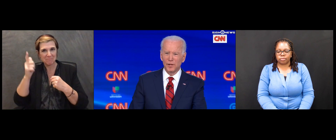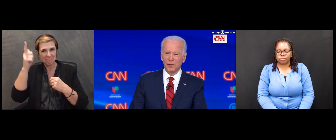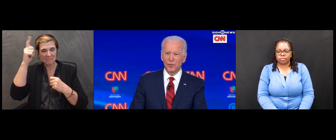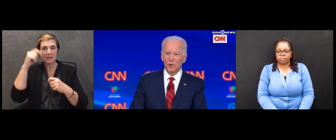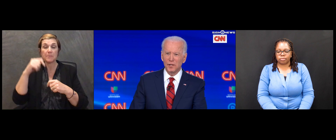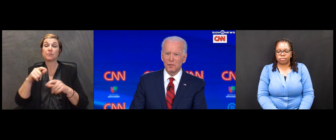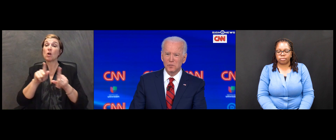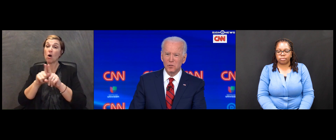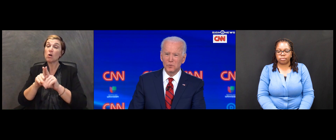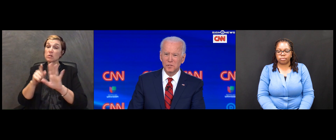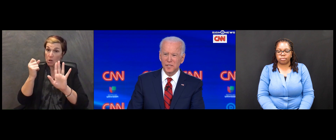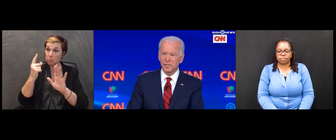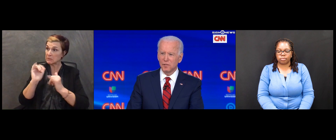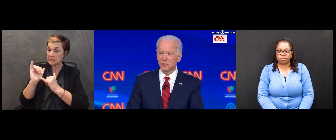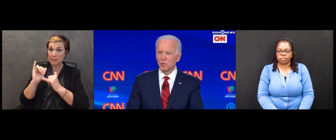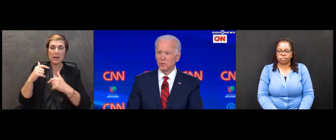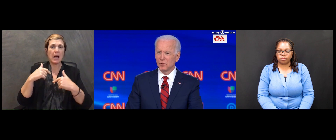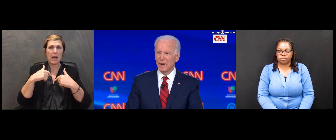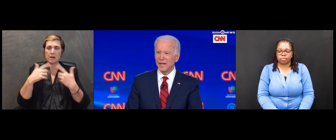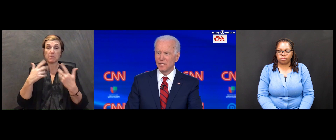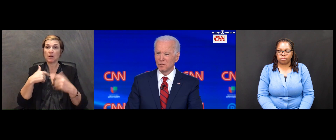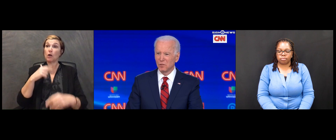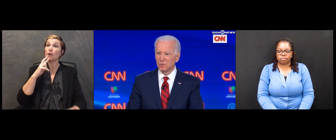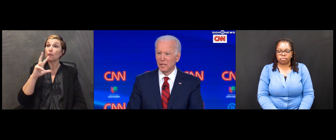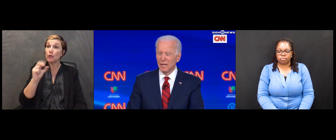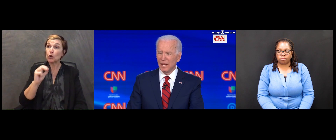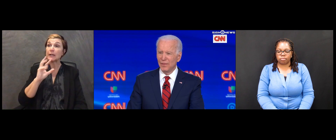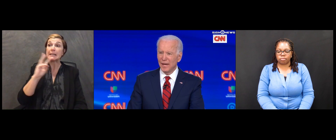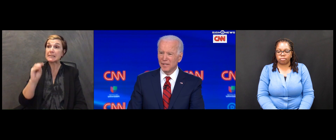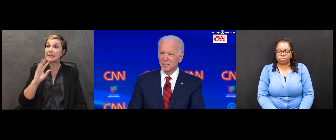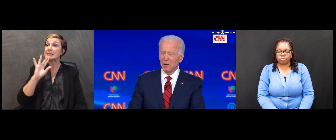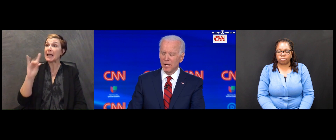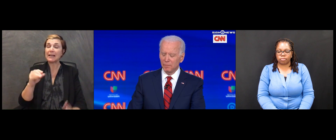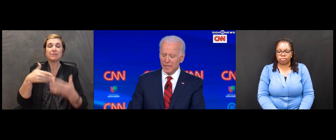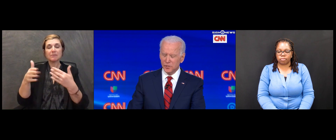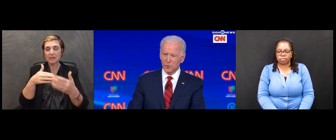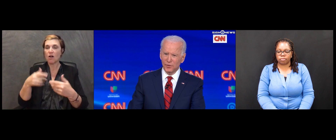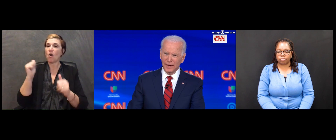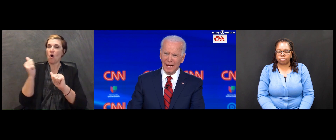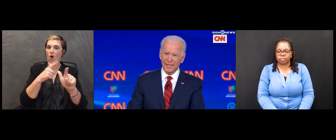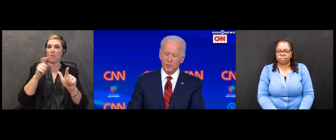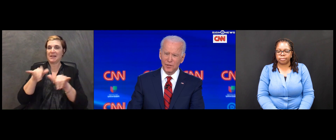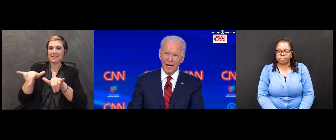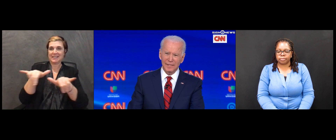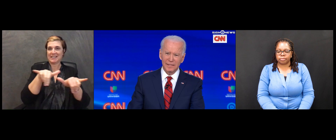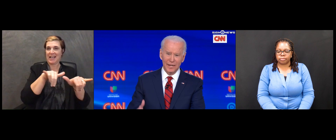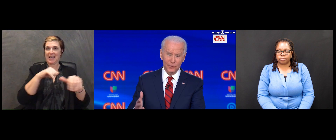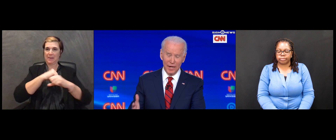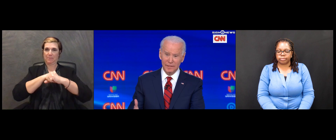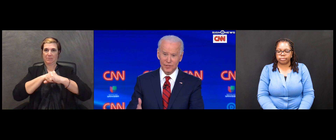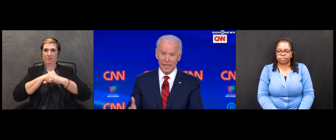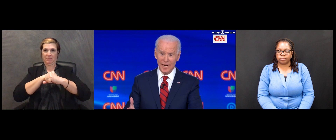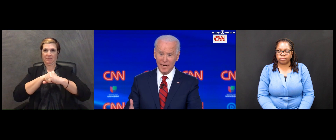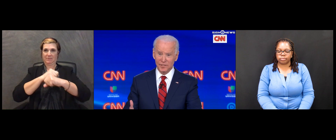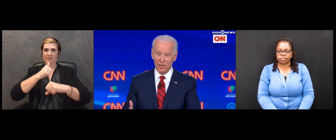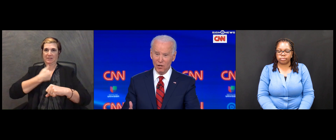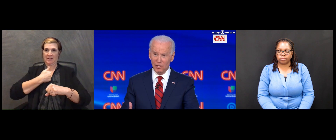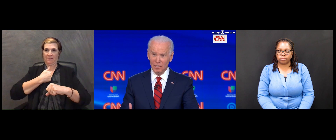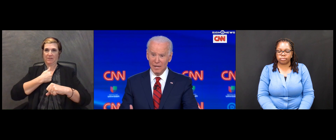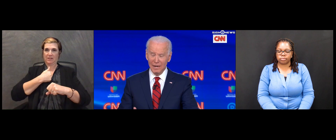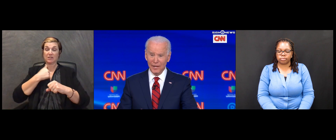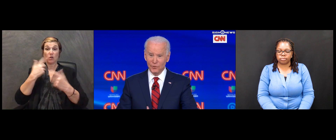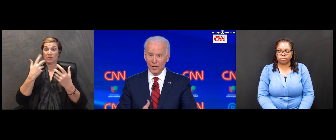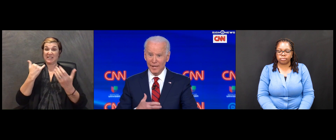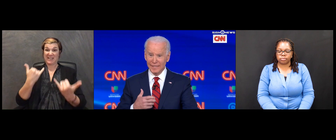take, whether they're 30 years old or 60 years old or 80 years old. And that is, I want to make sure that I do not shake hands any